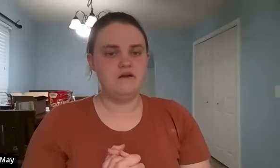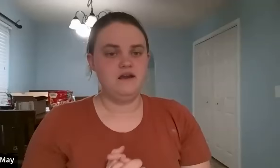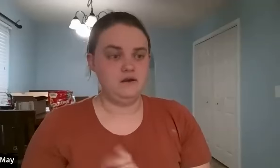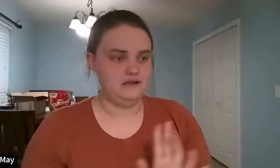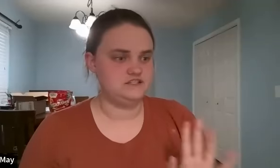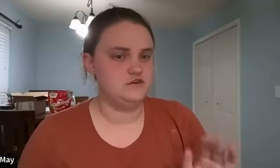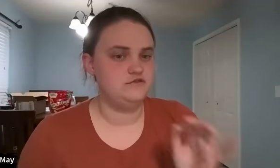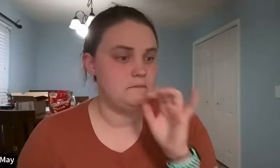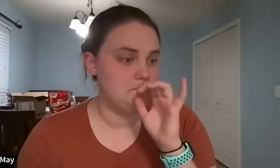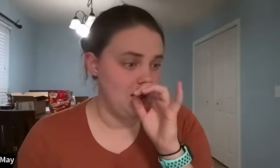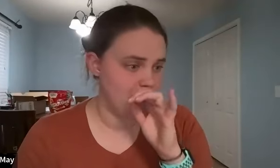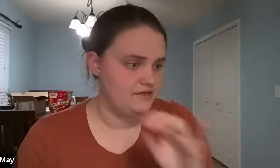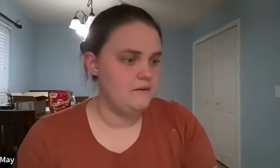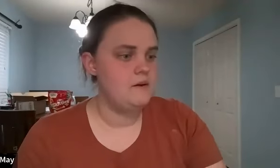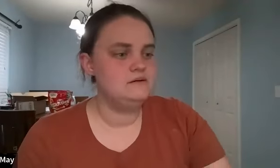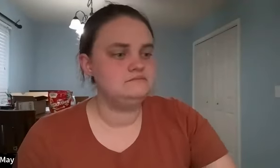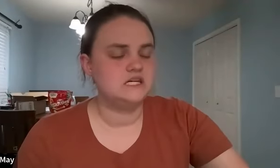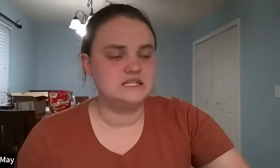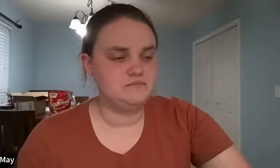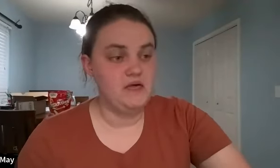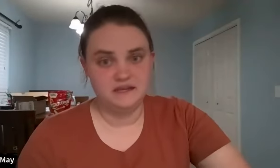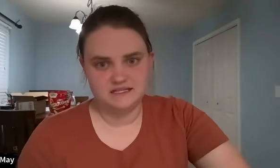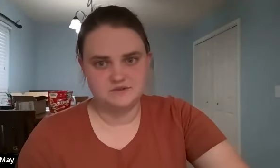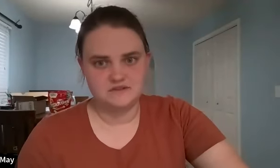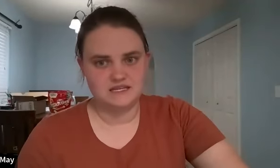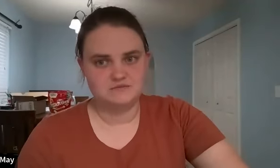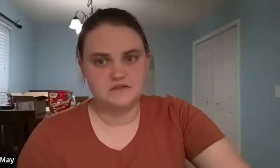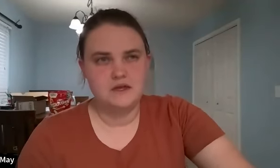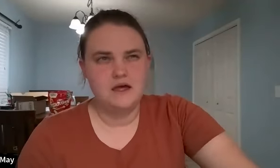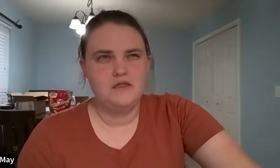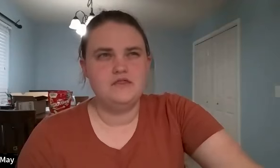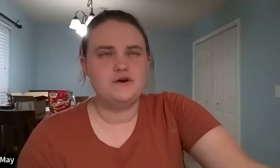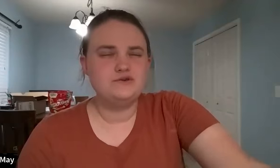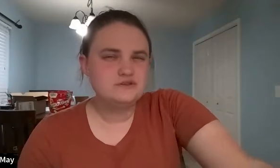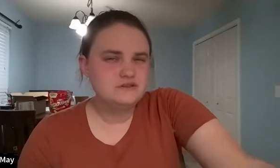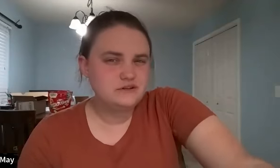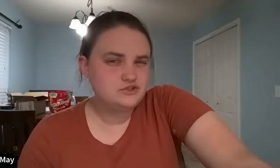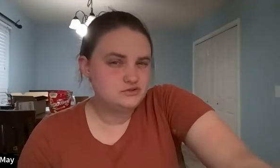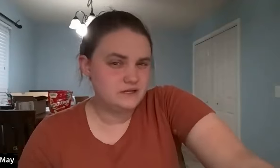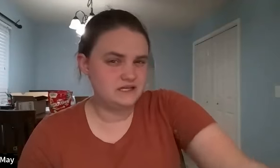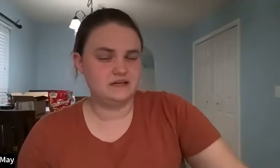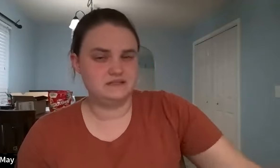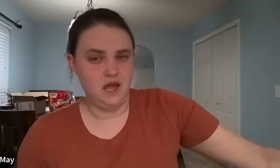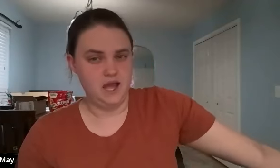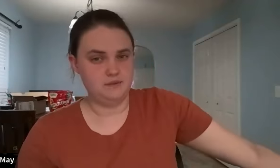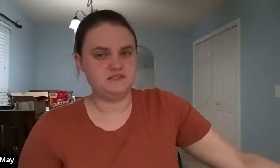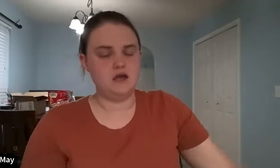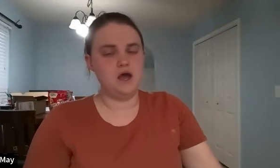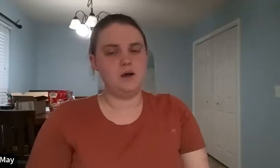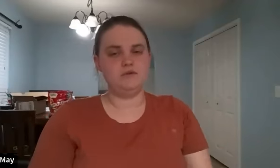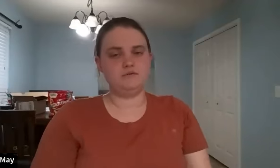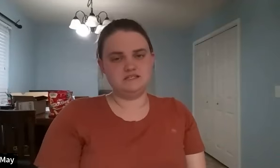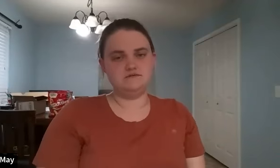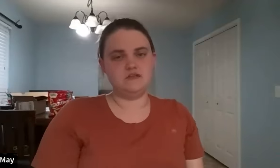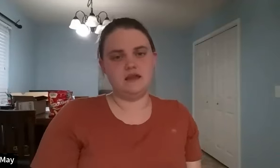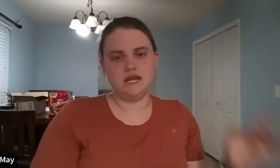All right. So for month, like next month and last month, those are a little tricky at times. The reason for that, next